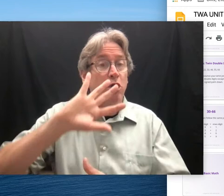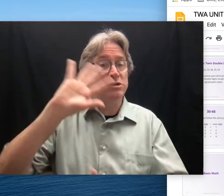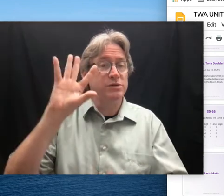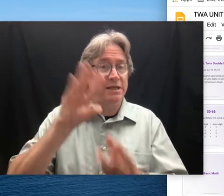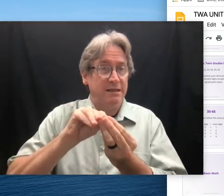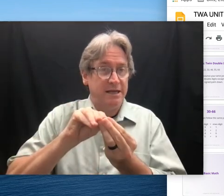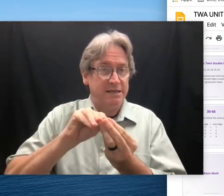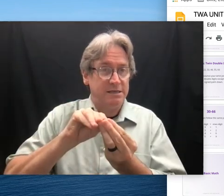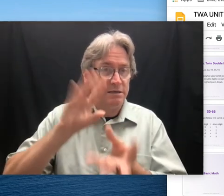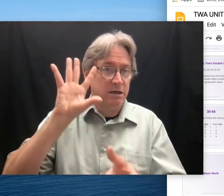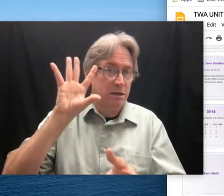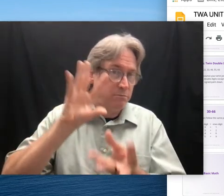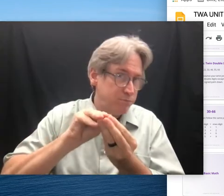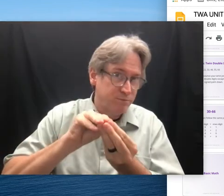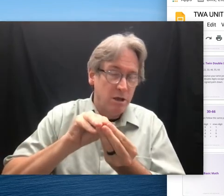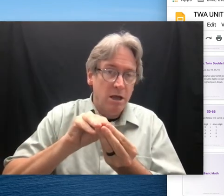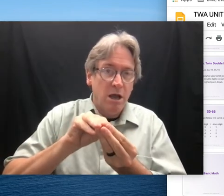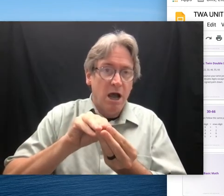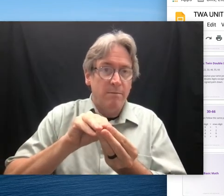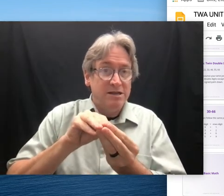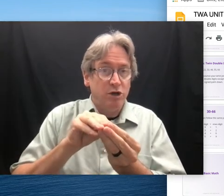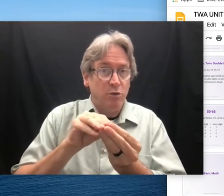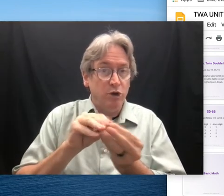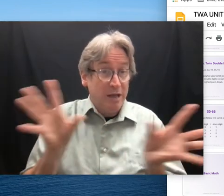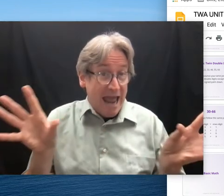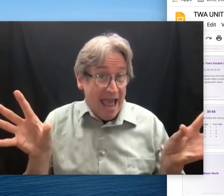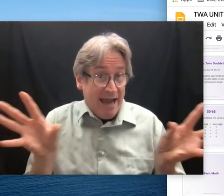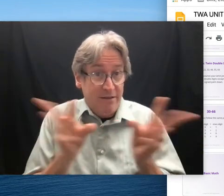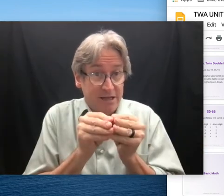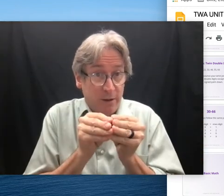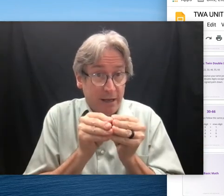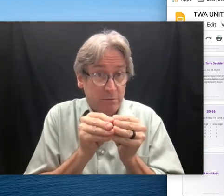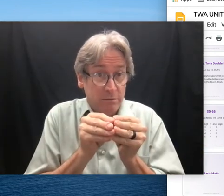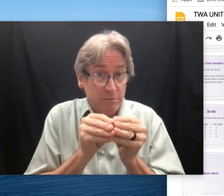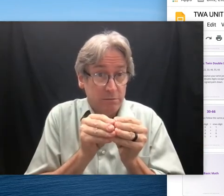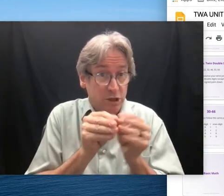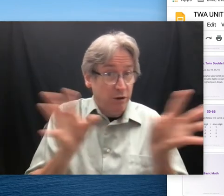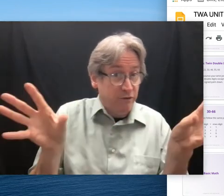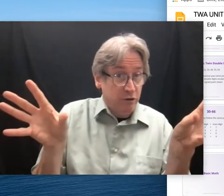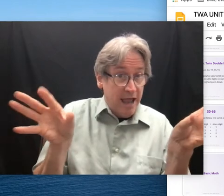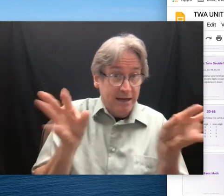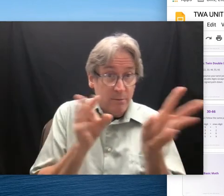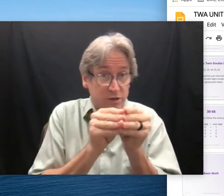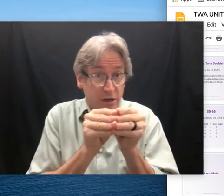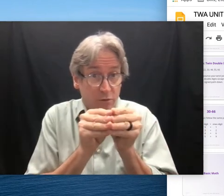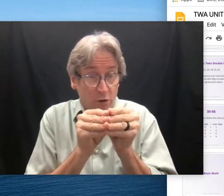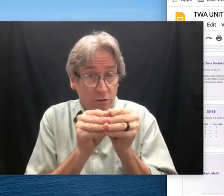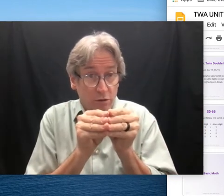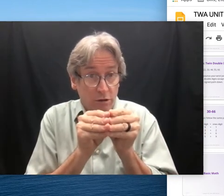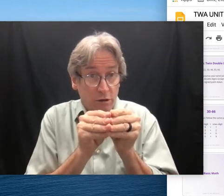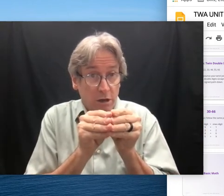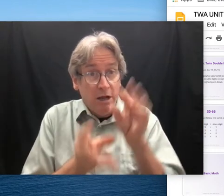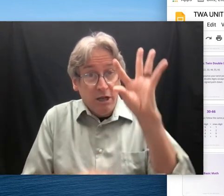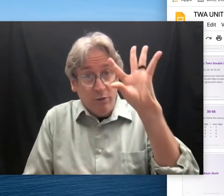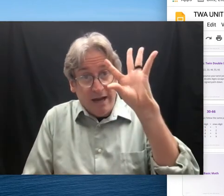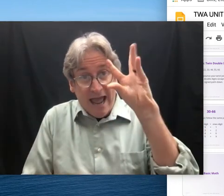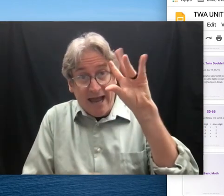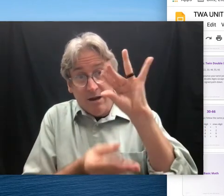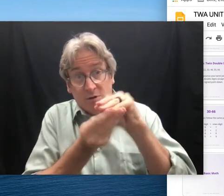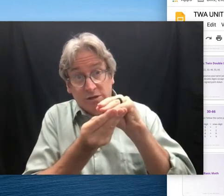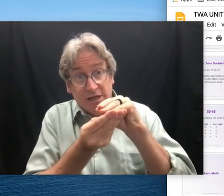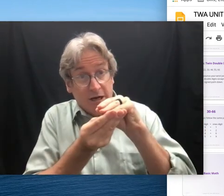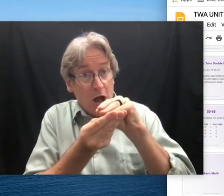You can also see this. So you can add this way. So if you're adding numbers in a row, you